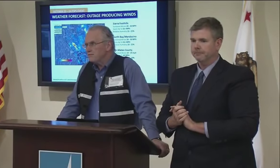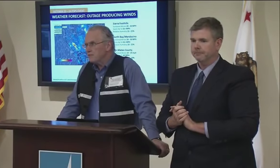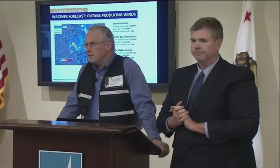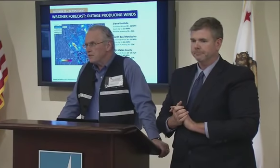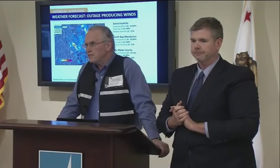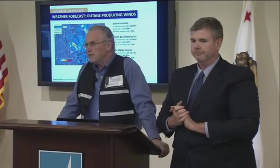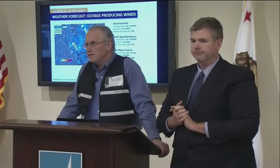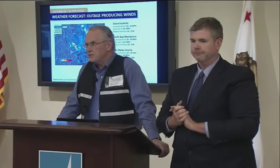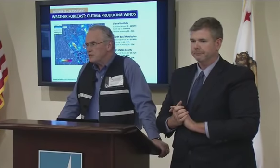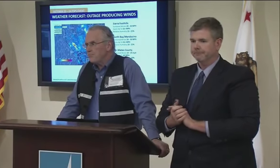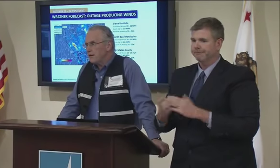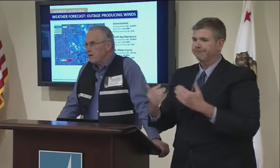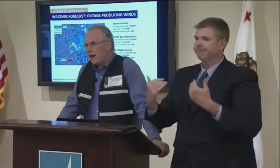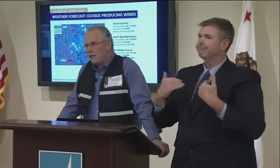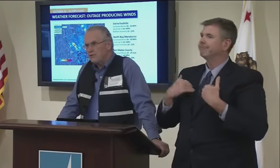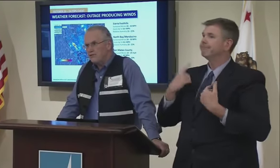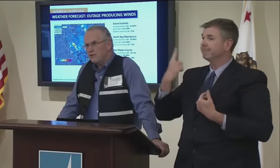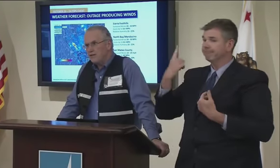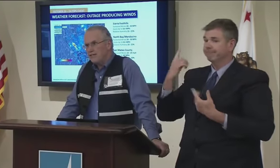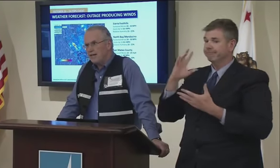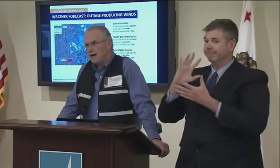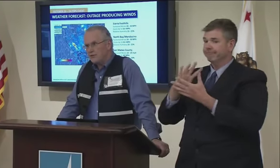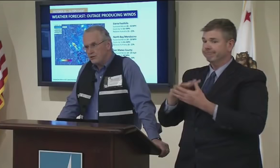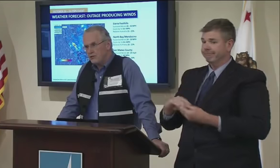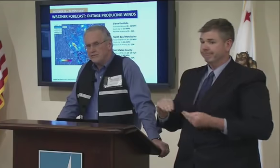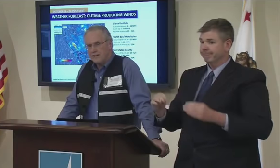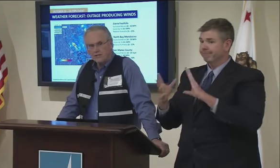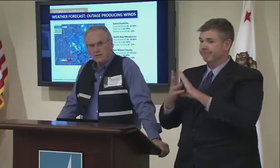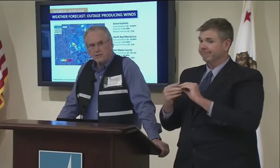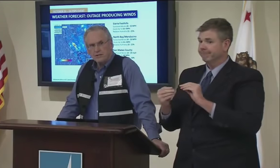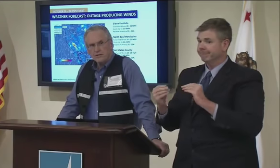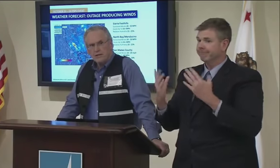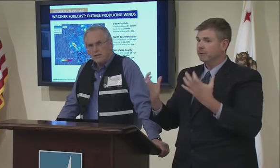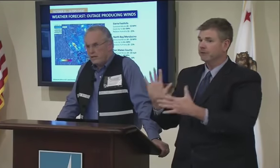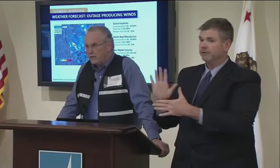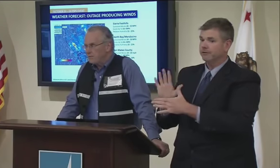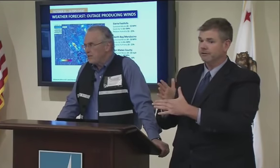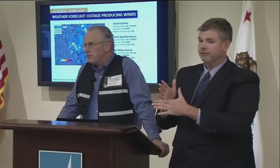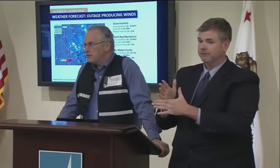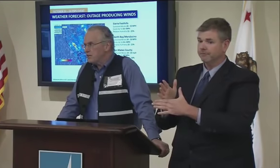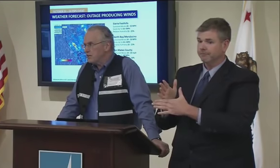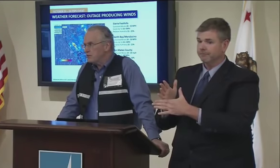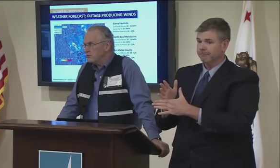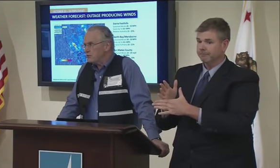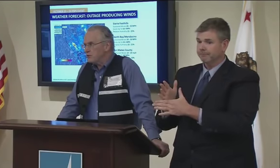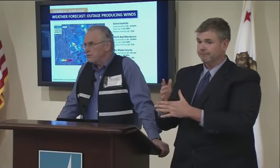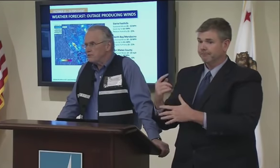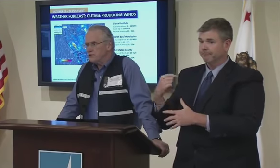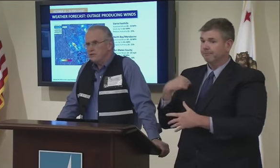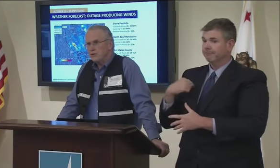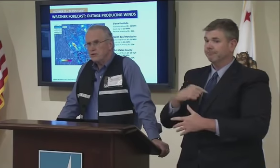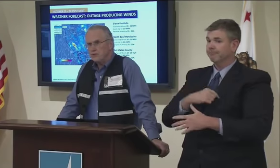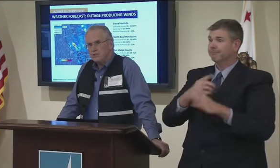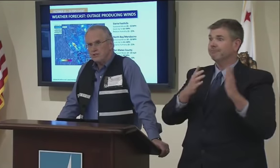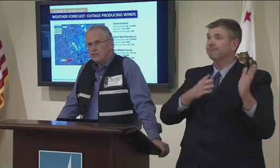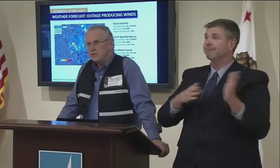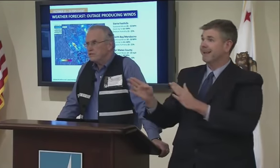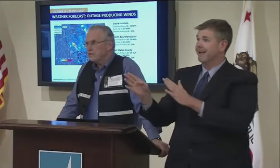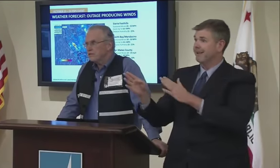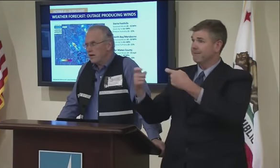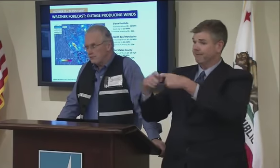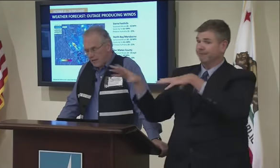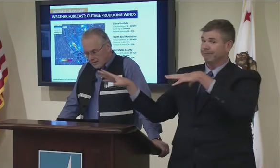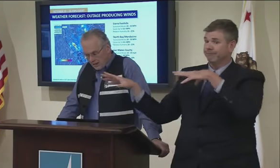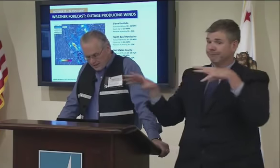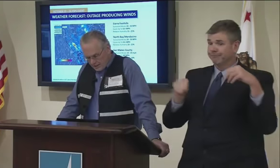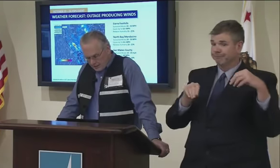that we intend to keep power out for the entire two events, that it'll be close together so we won't restore, we'll just